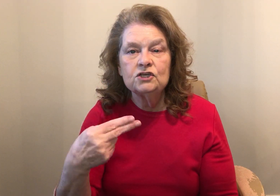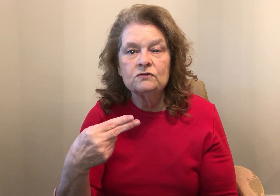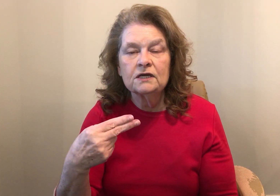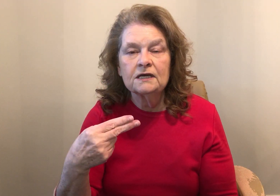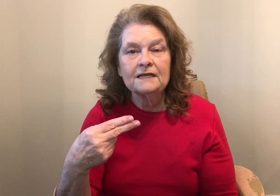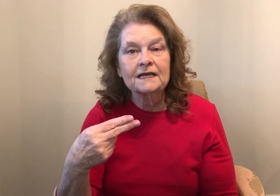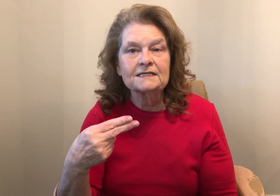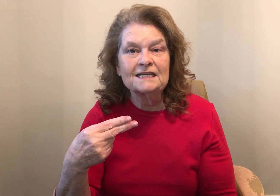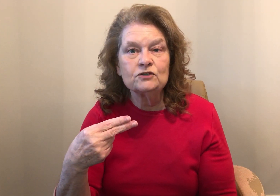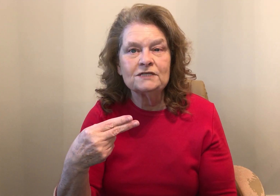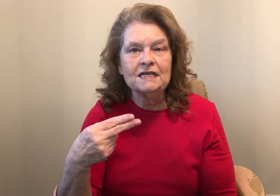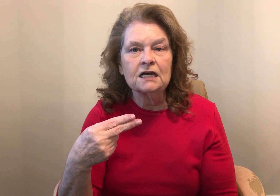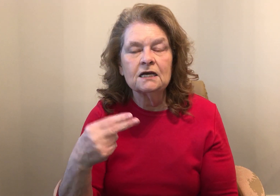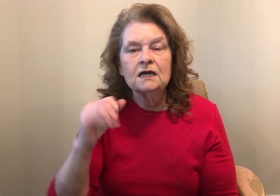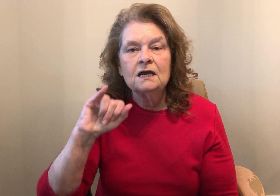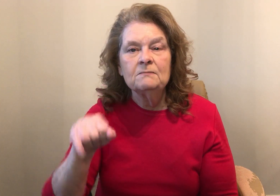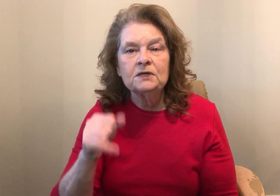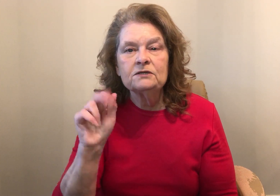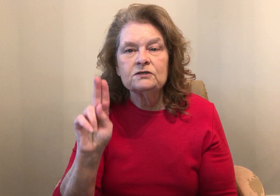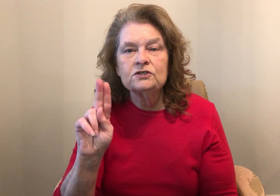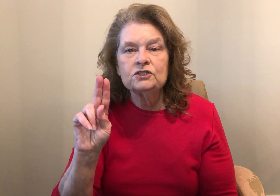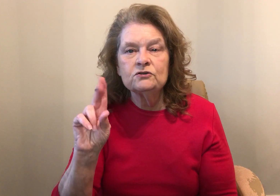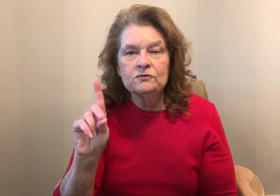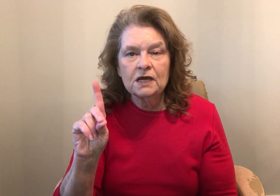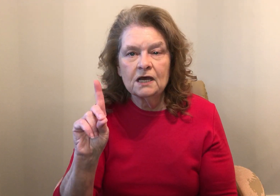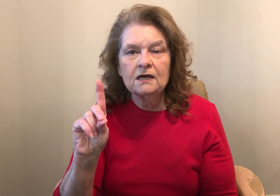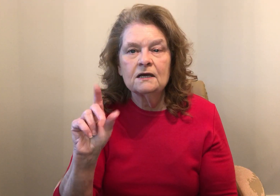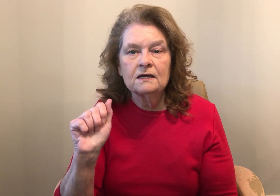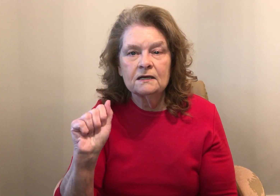Judah, I think I said Judea, but Judah,